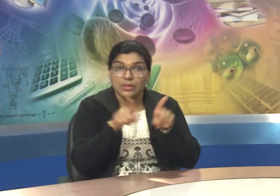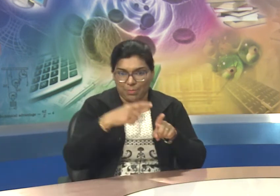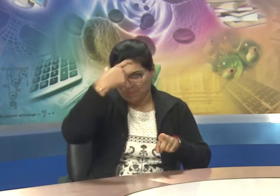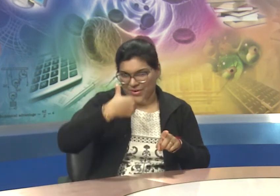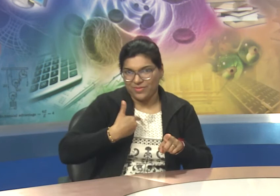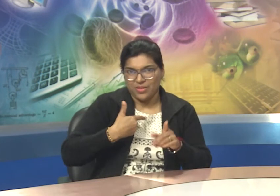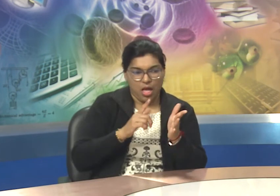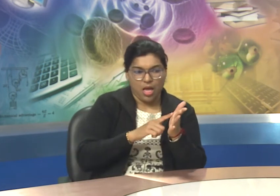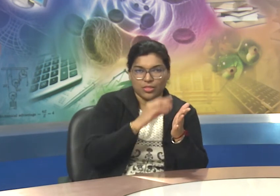off the ground.